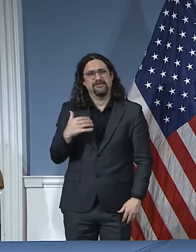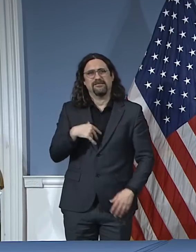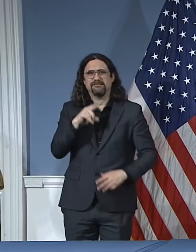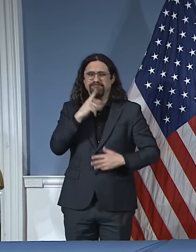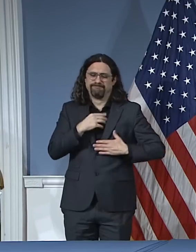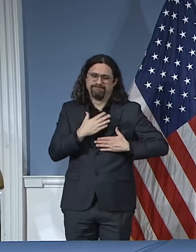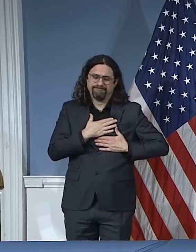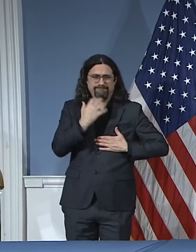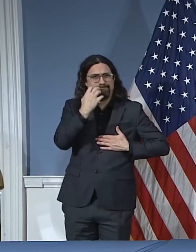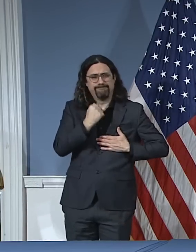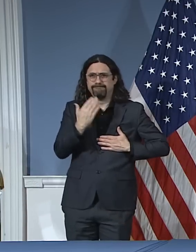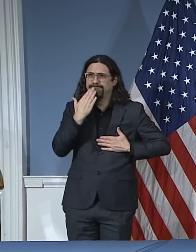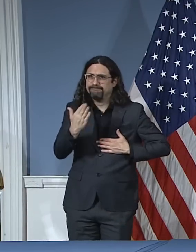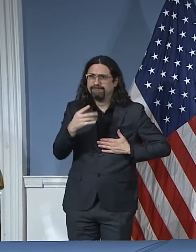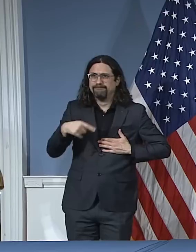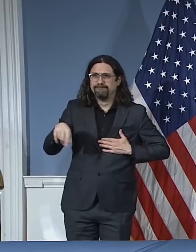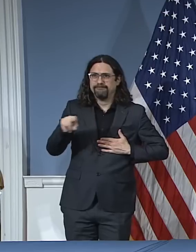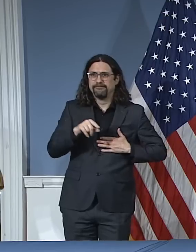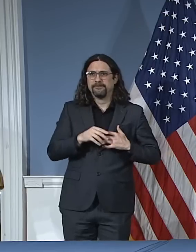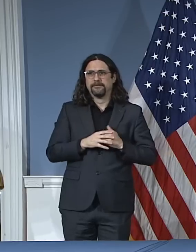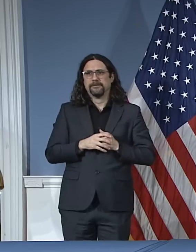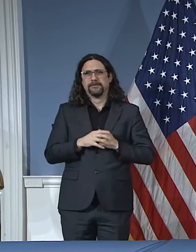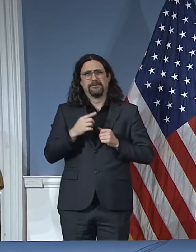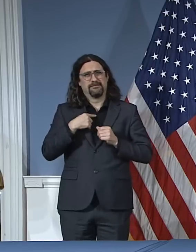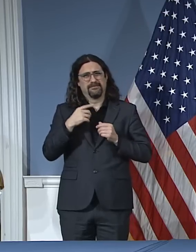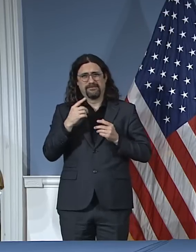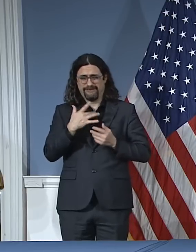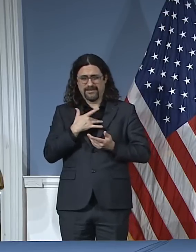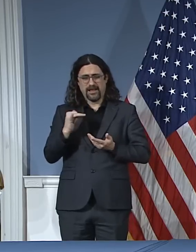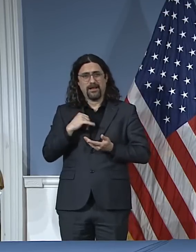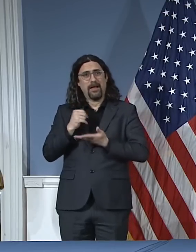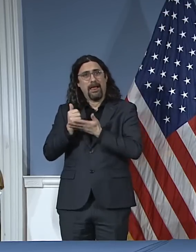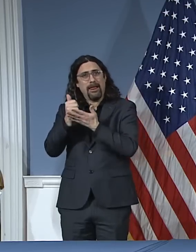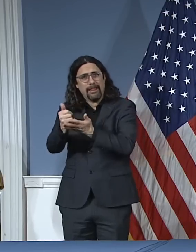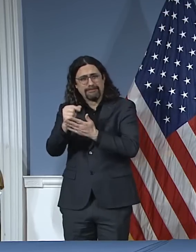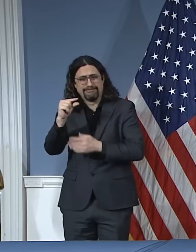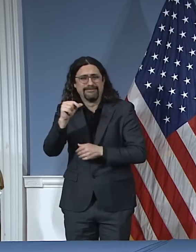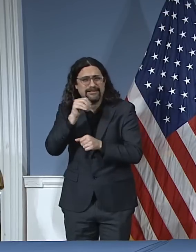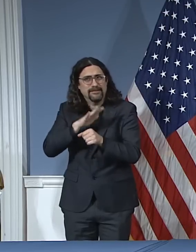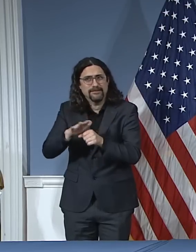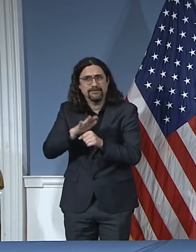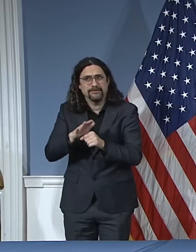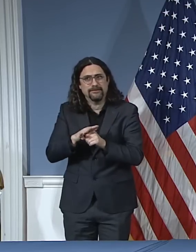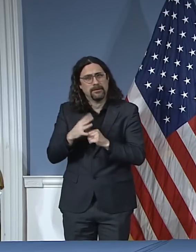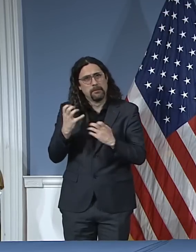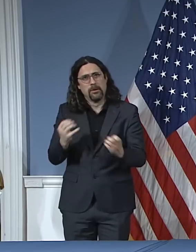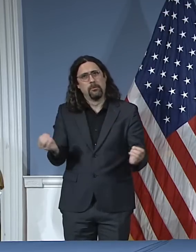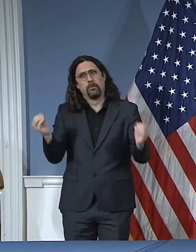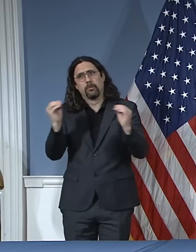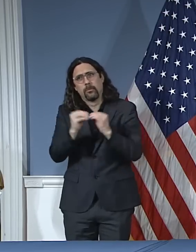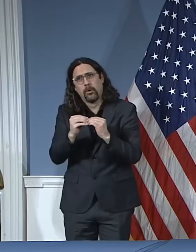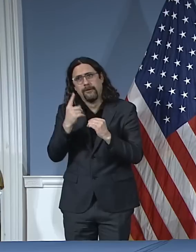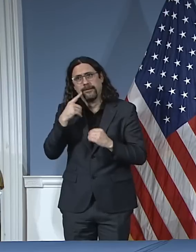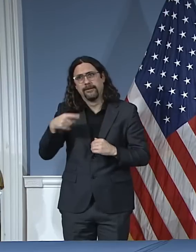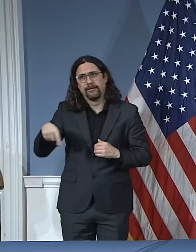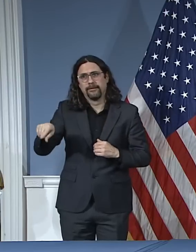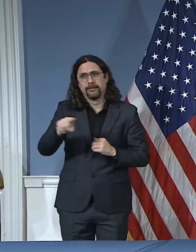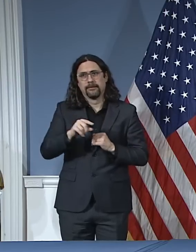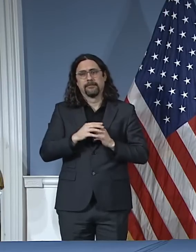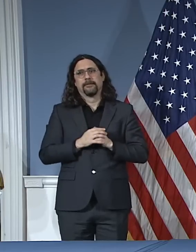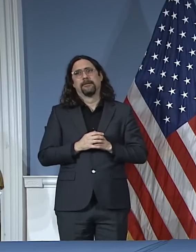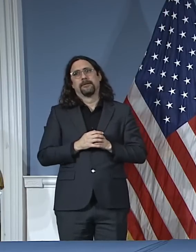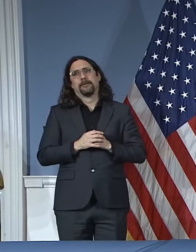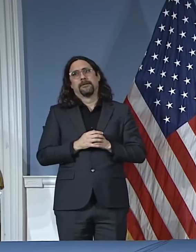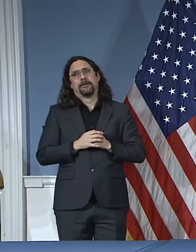now, in light of the profound changes in this city, the fact that so much of this city is not operating the way it